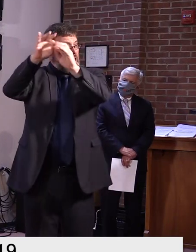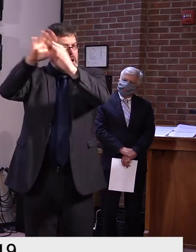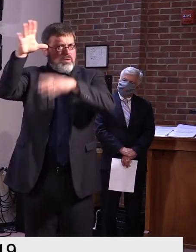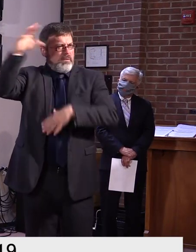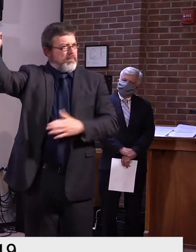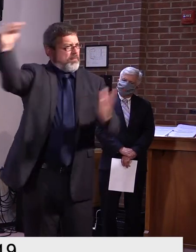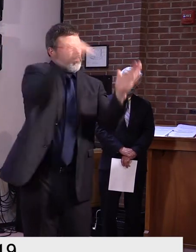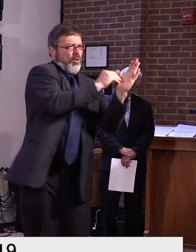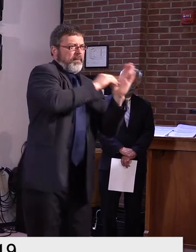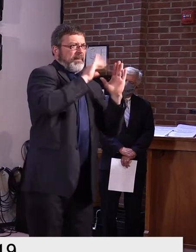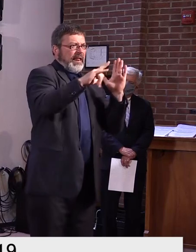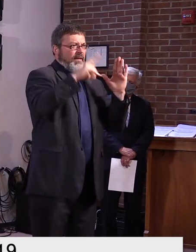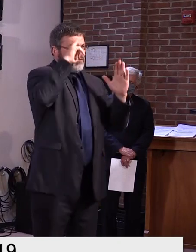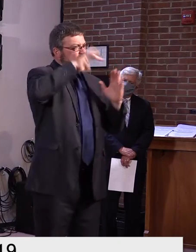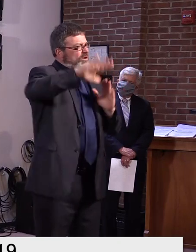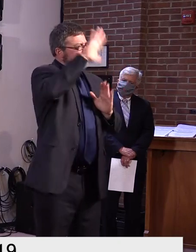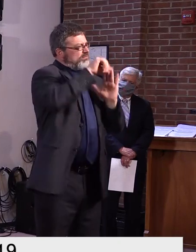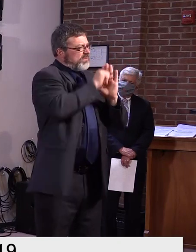Thank you.